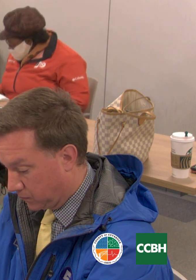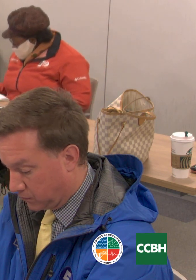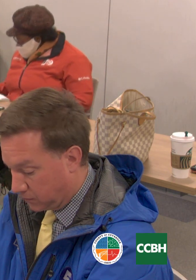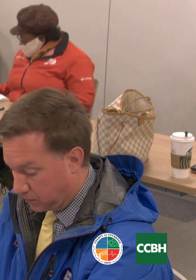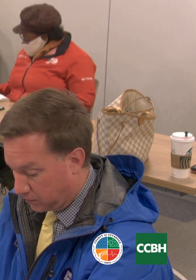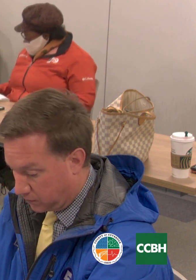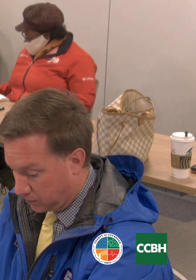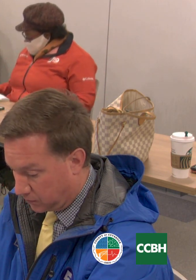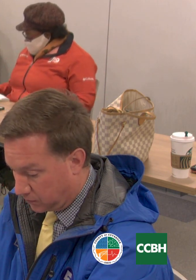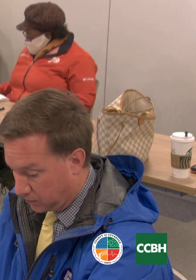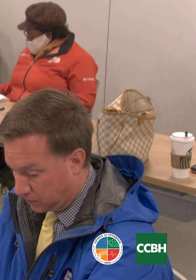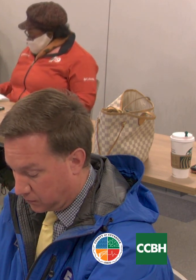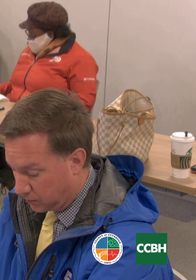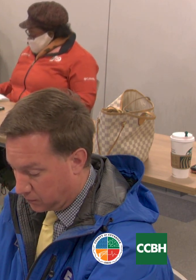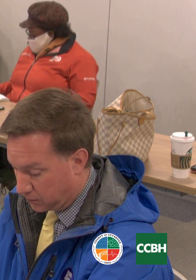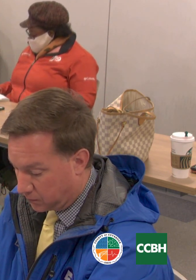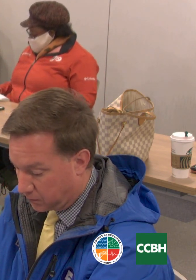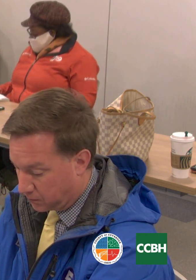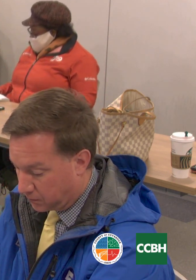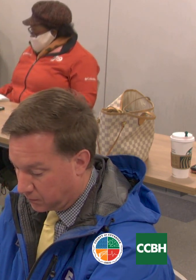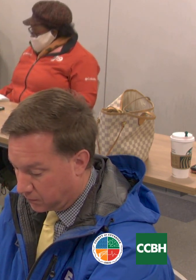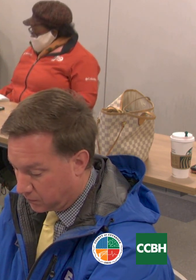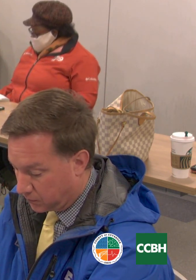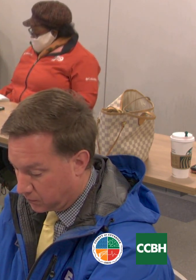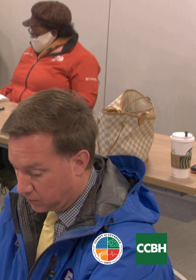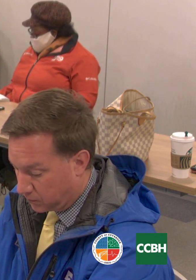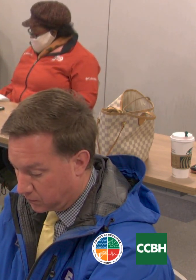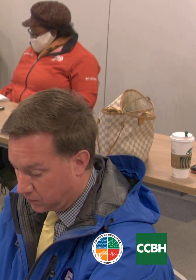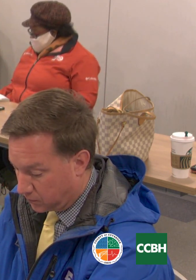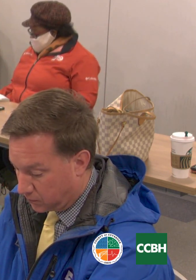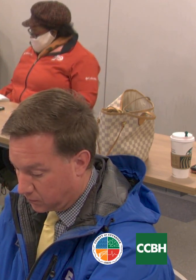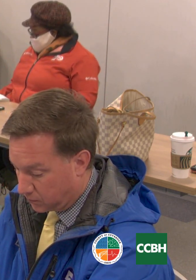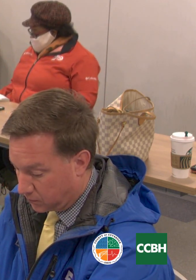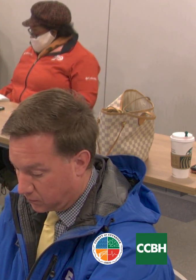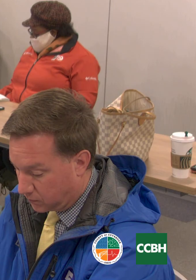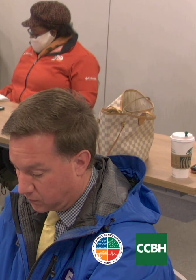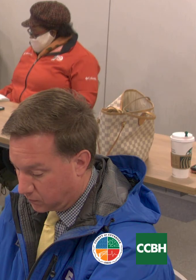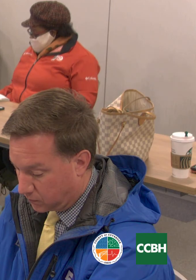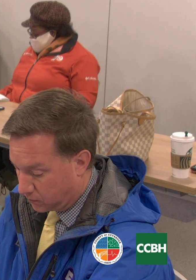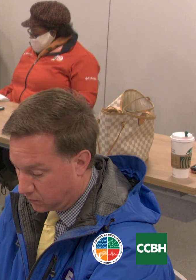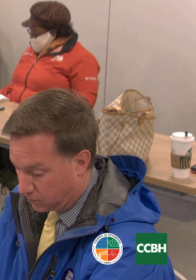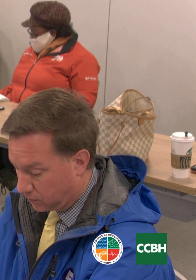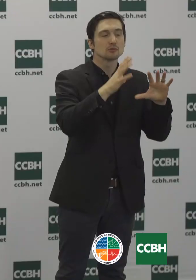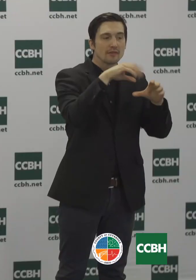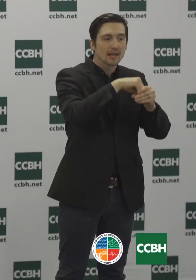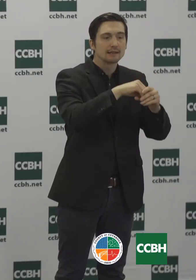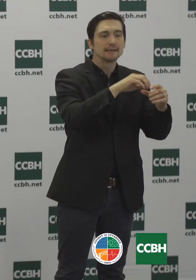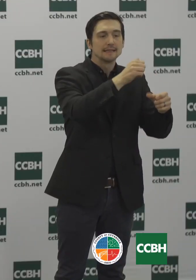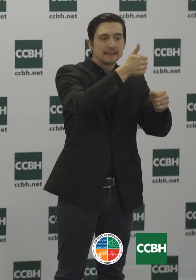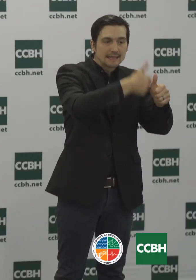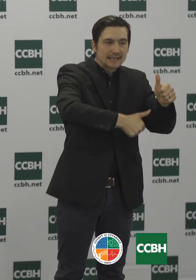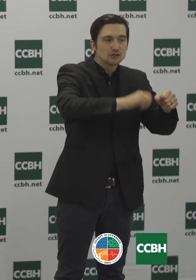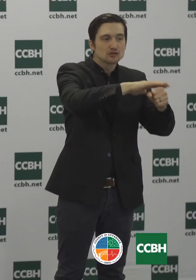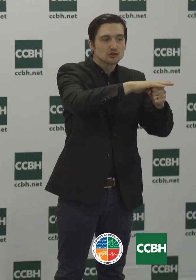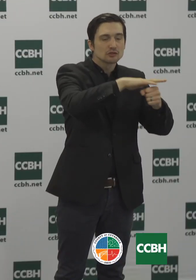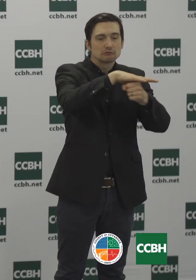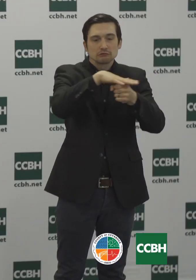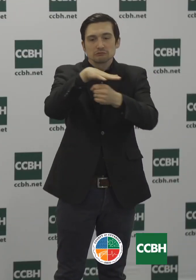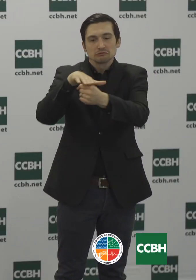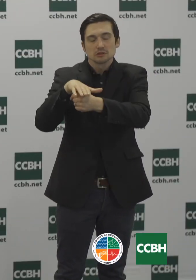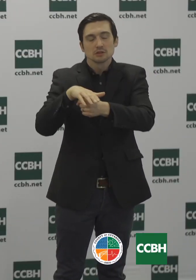the aggregate results of these tests so we can see how many are in each facility? I think we'll have to look at